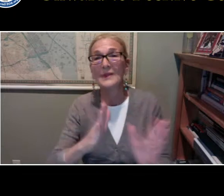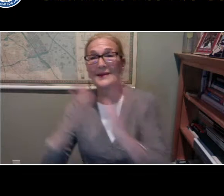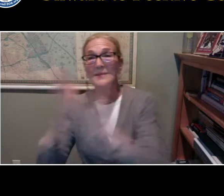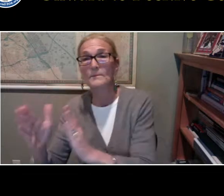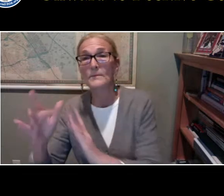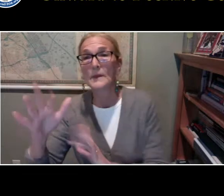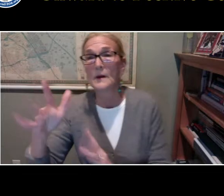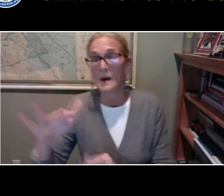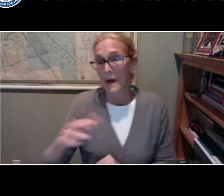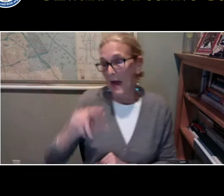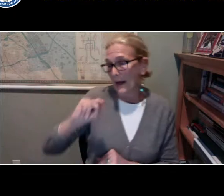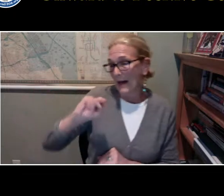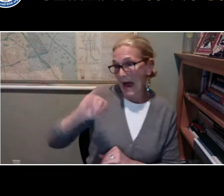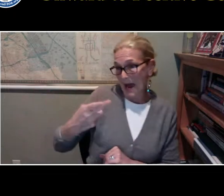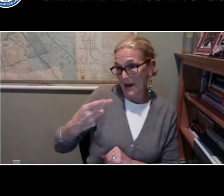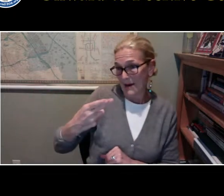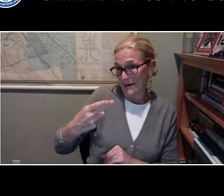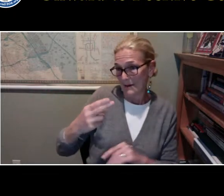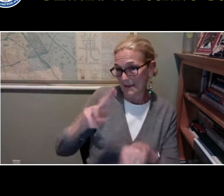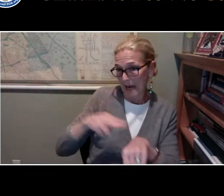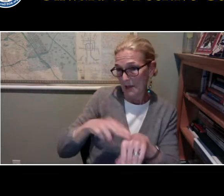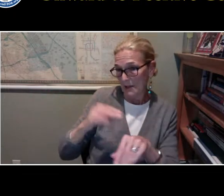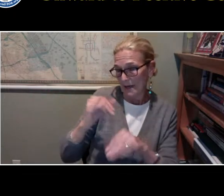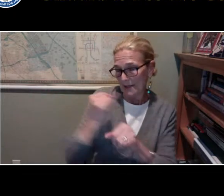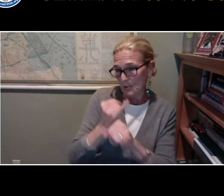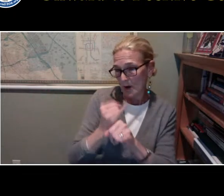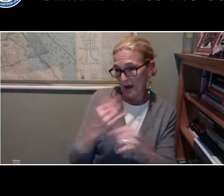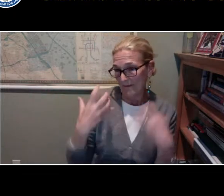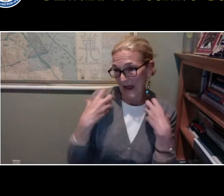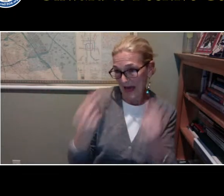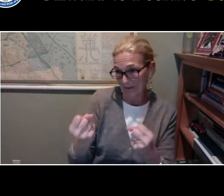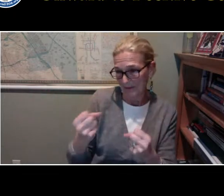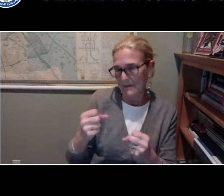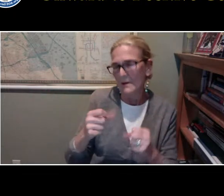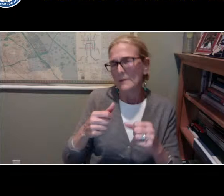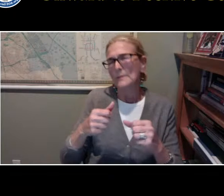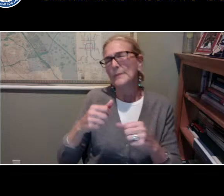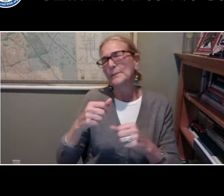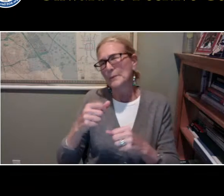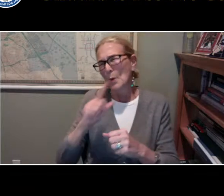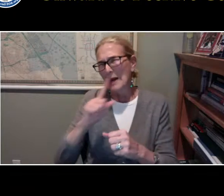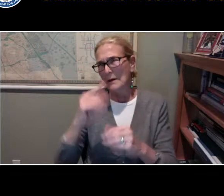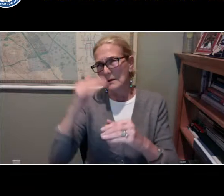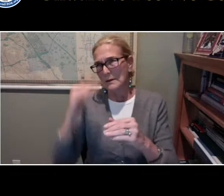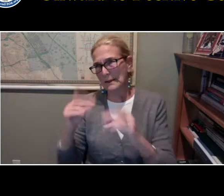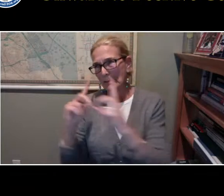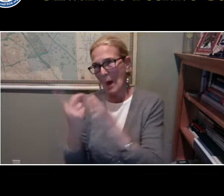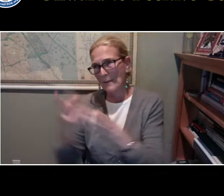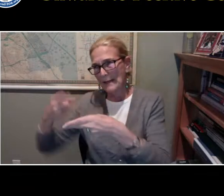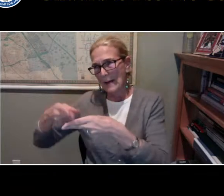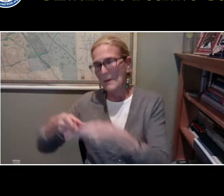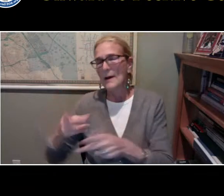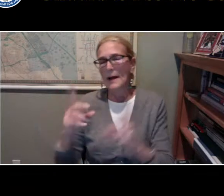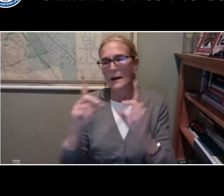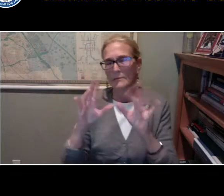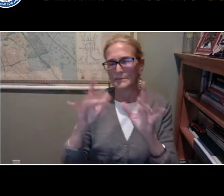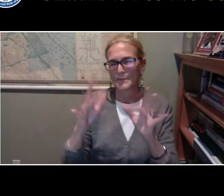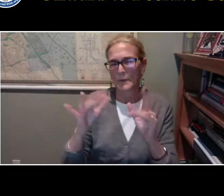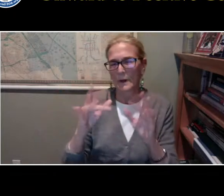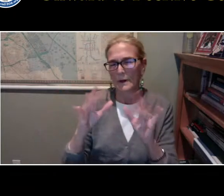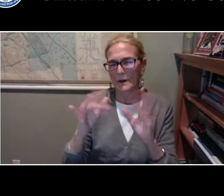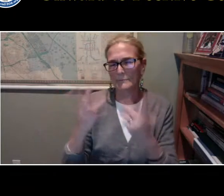from state to states and other implementers. And then the third box, you see at the NIH, National Institute of